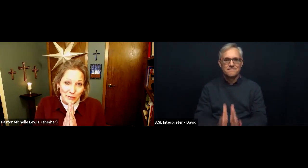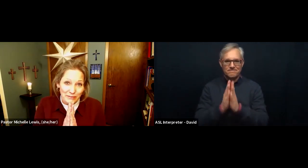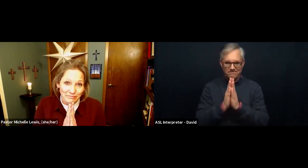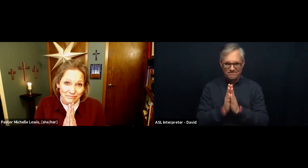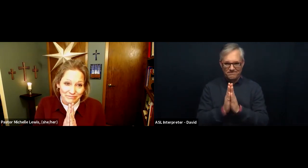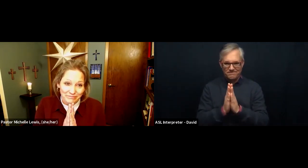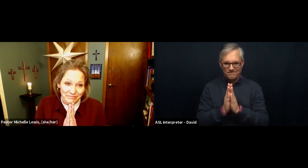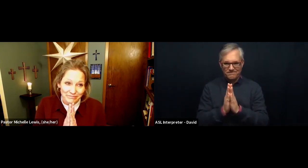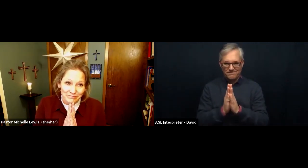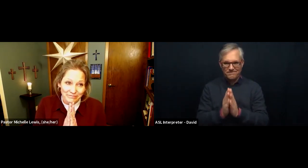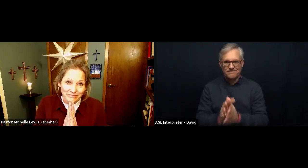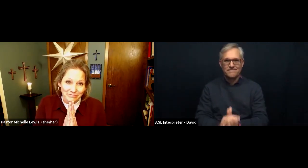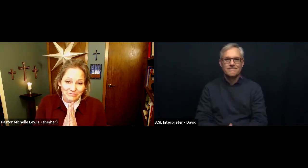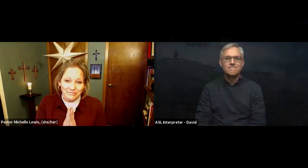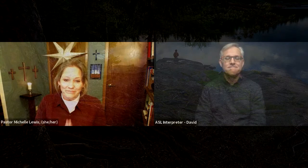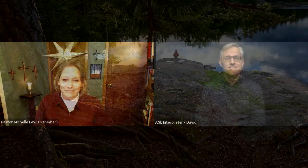Amen.